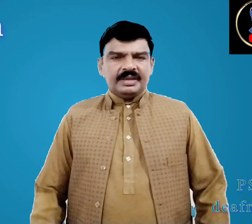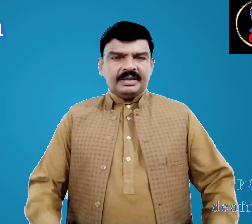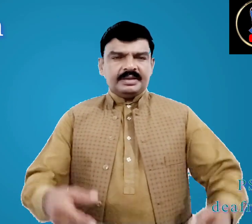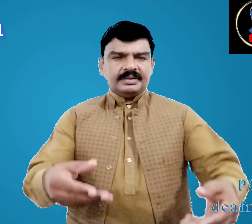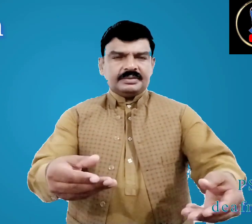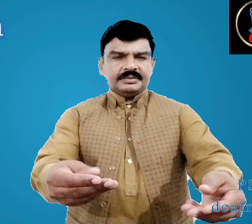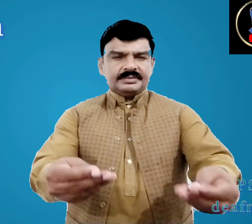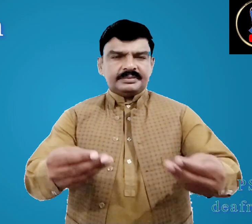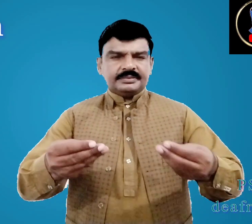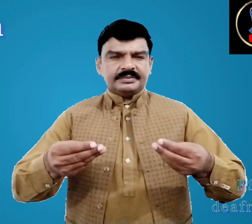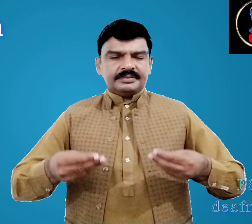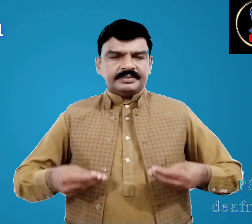obtain,